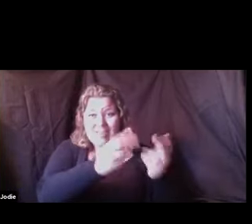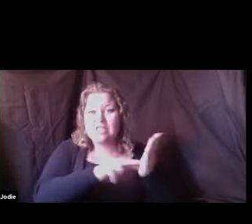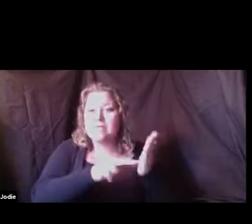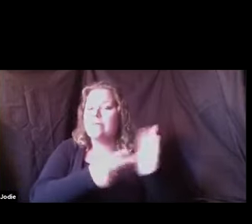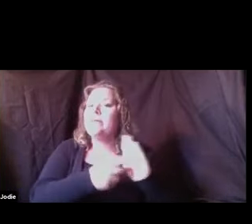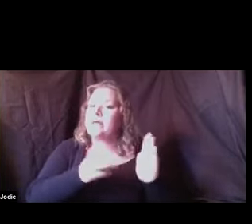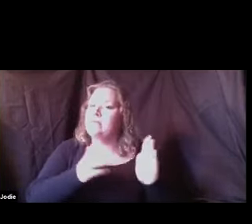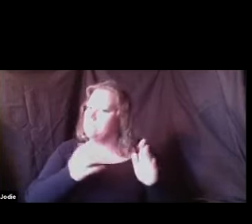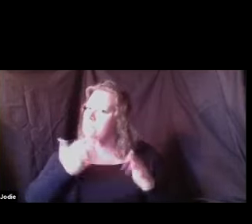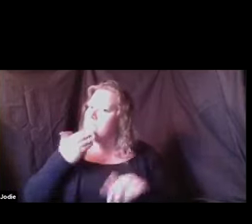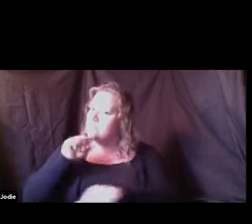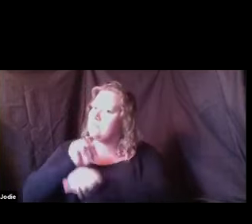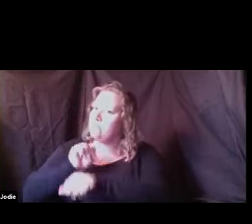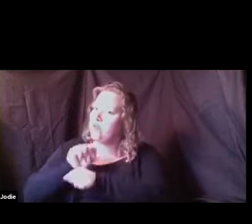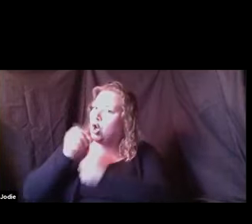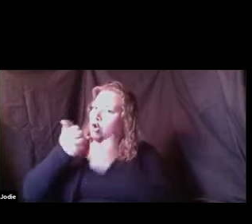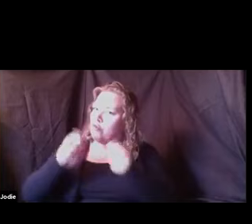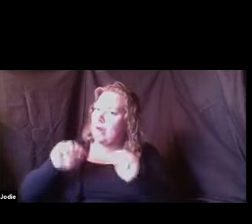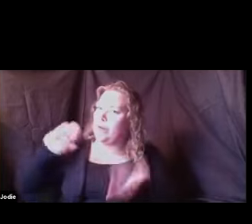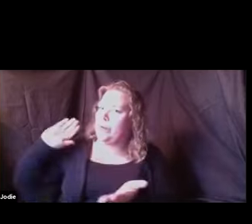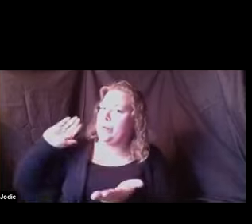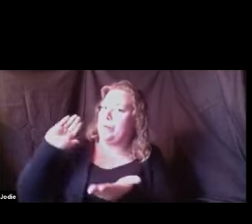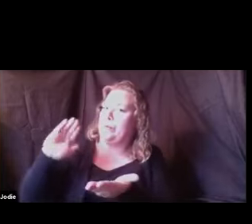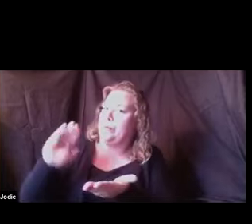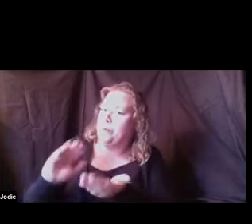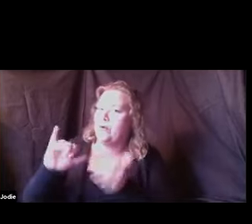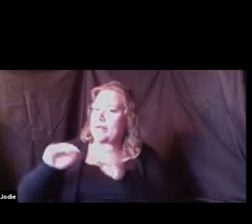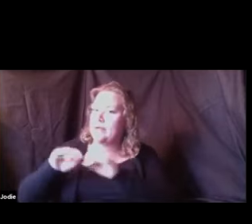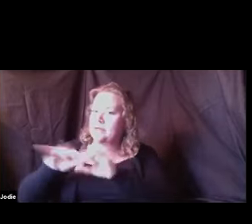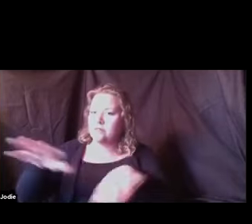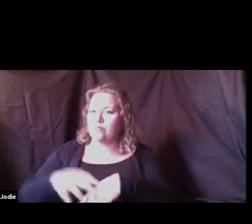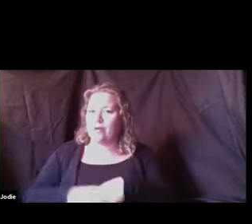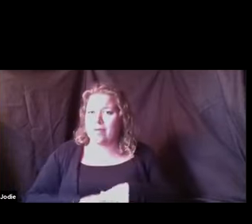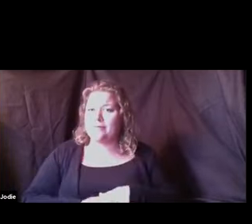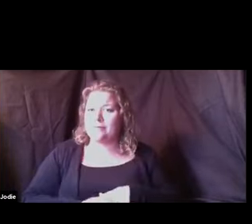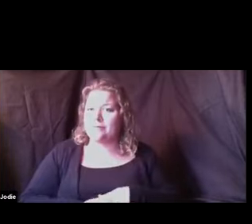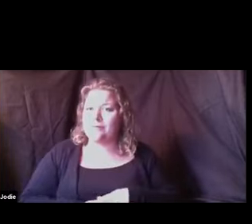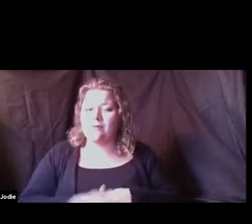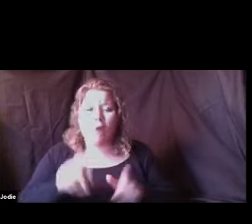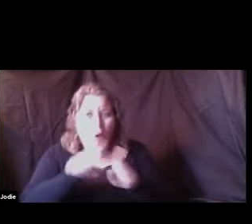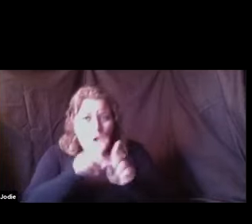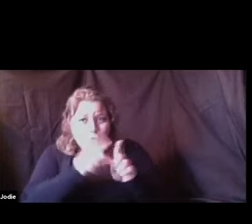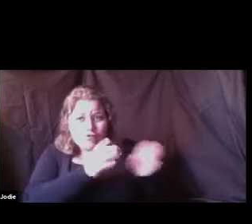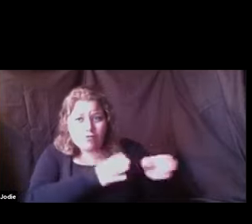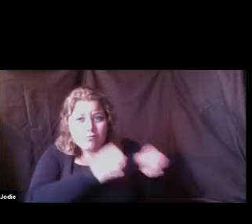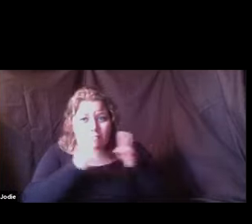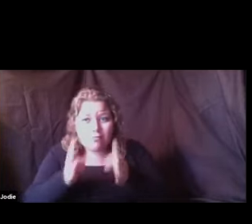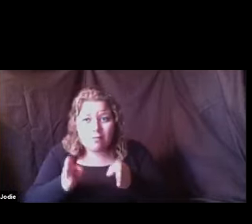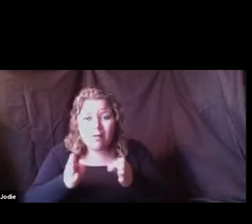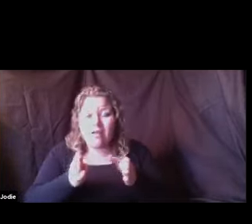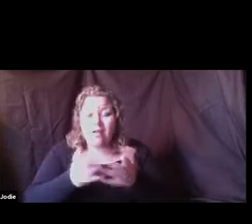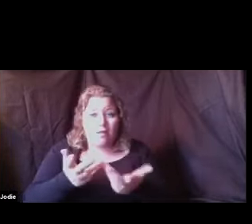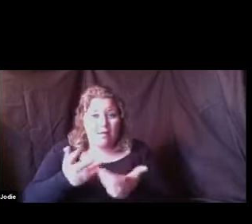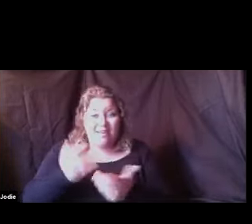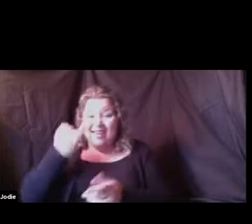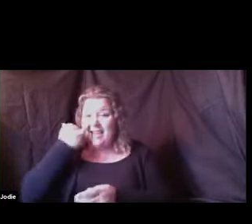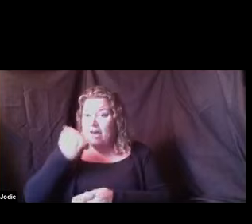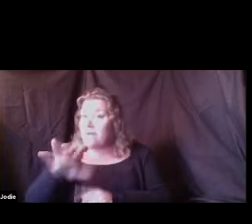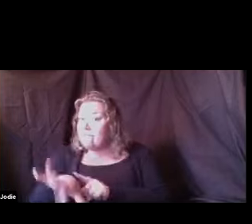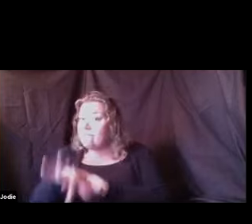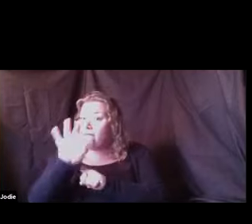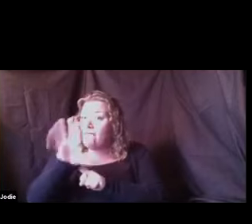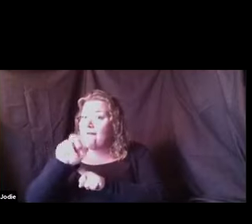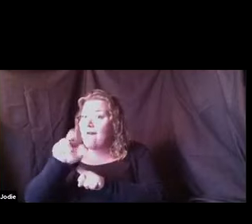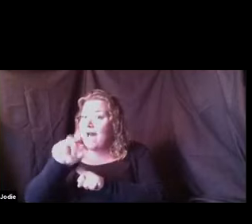disease. In addition, we have to be responding quickly to the cases we get. The case number does not say anything about how